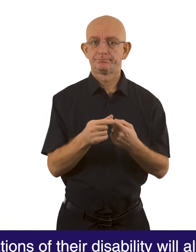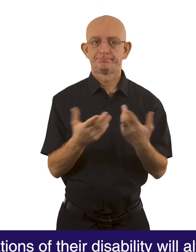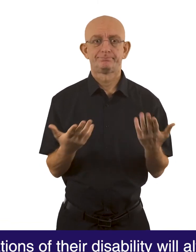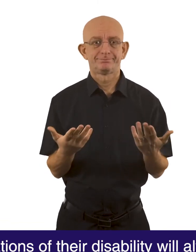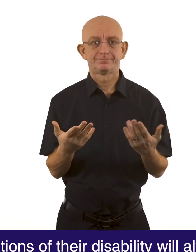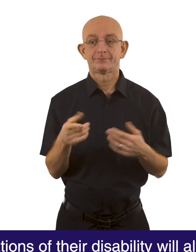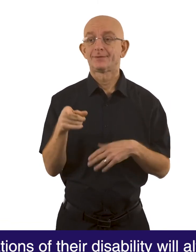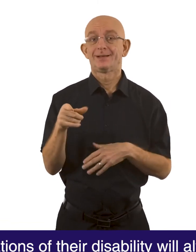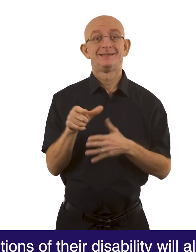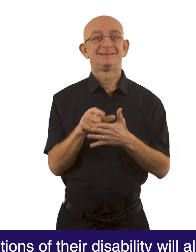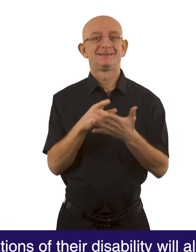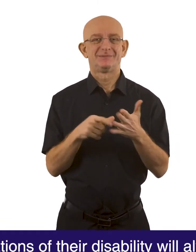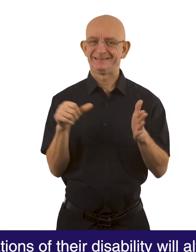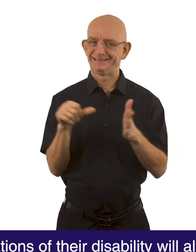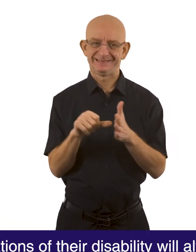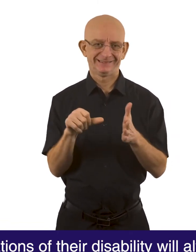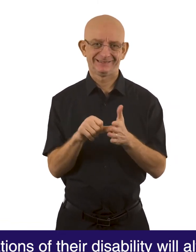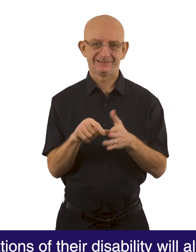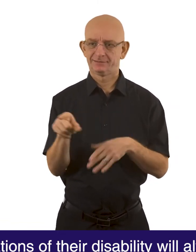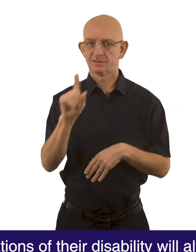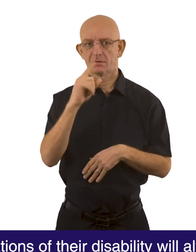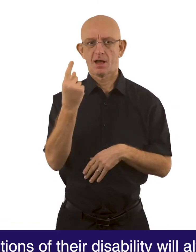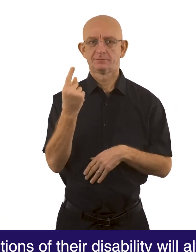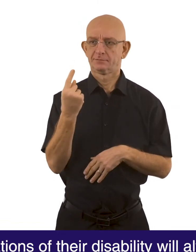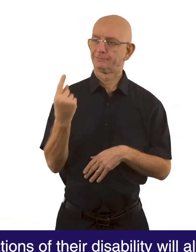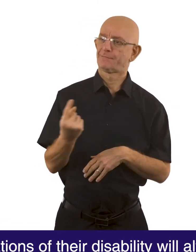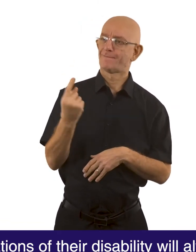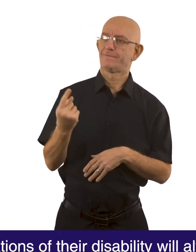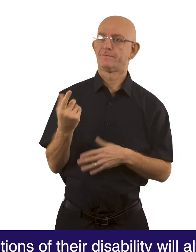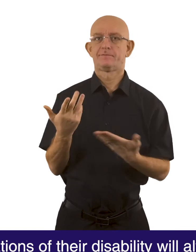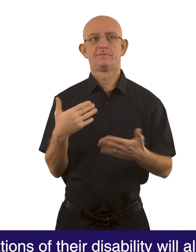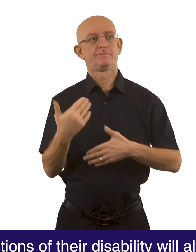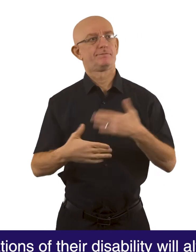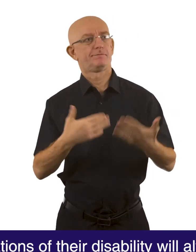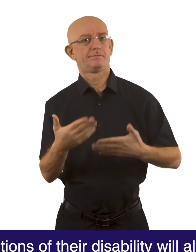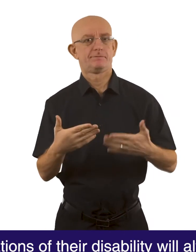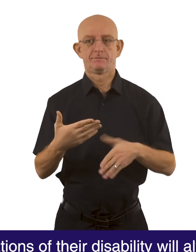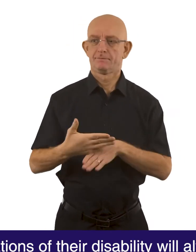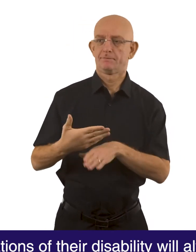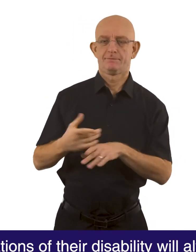Limitations of their disability will always make it harder for them to be independent.